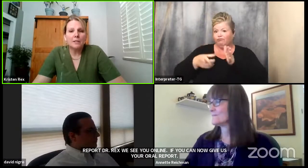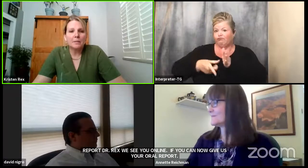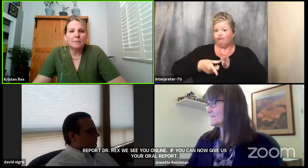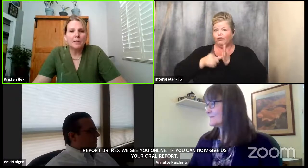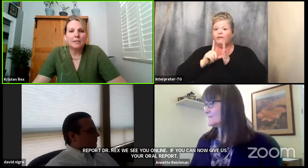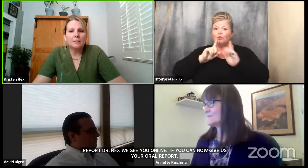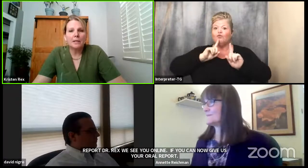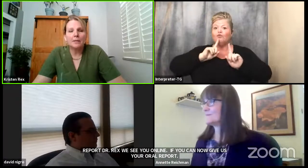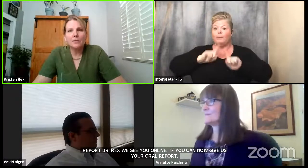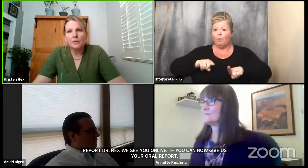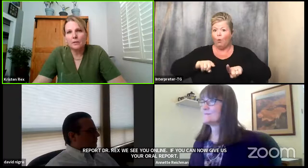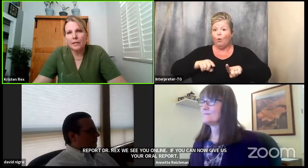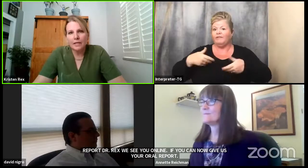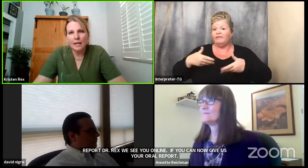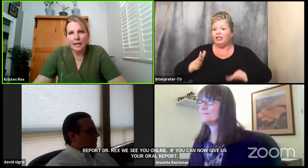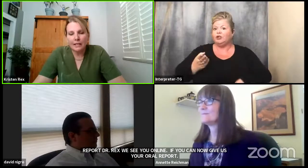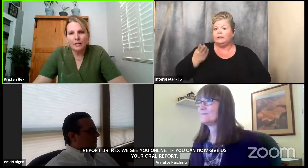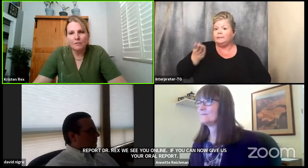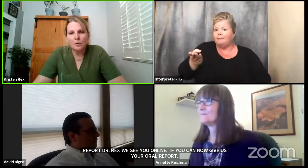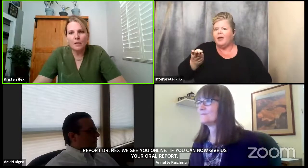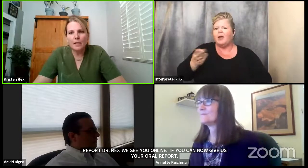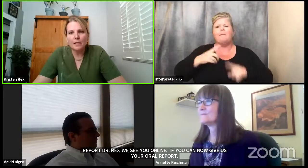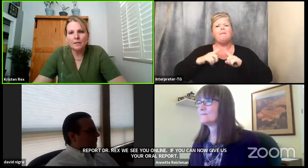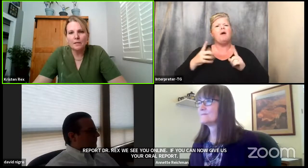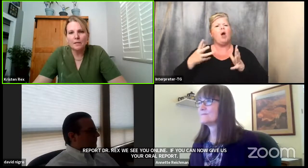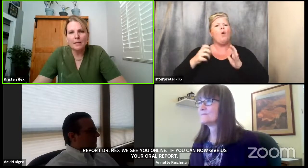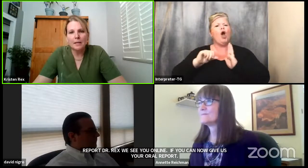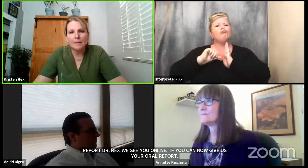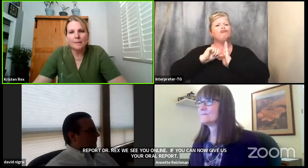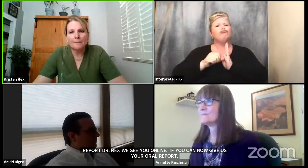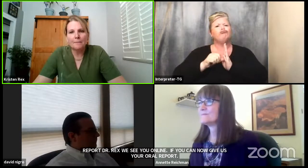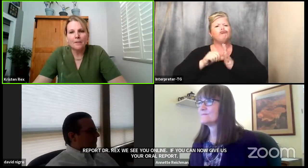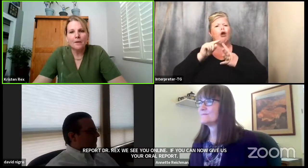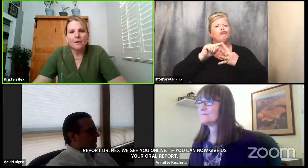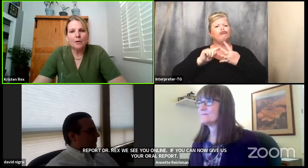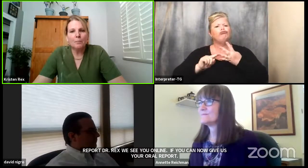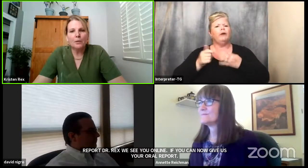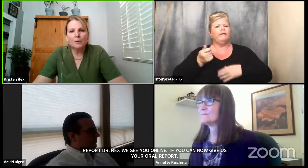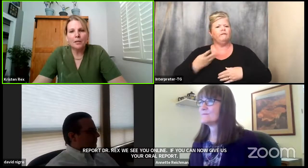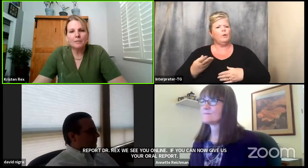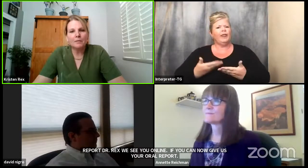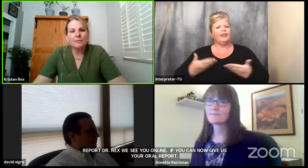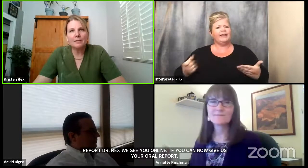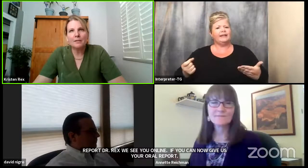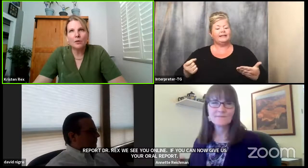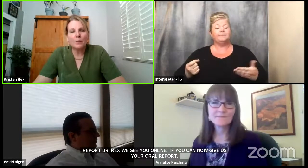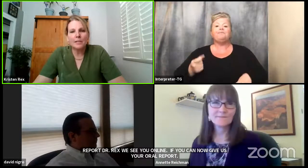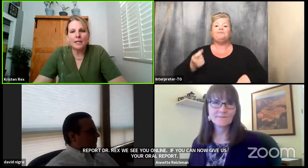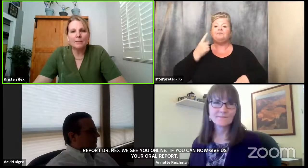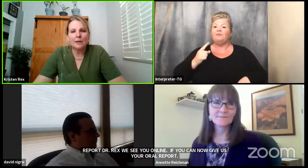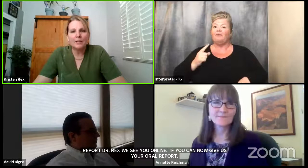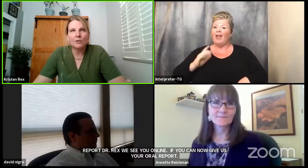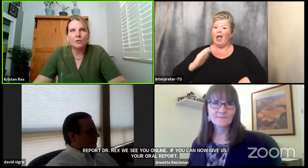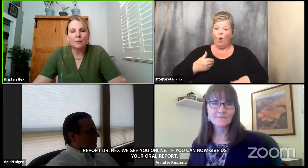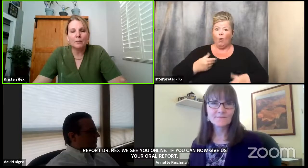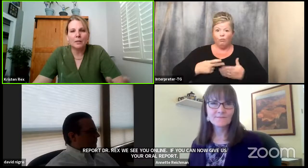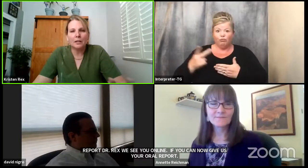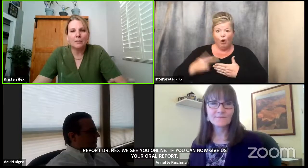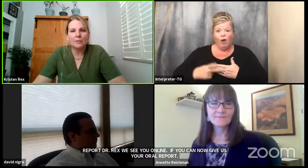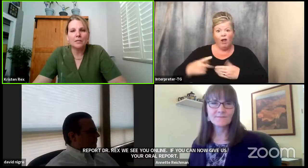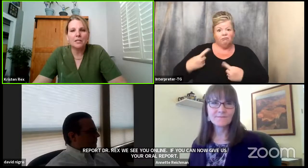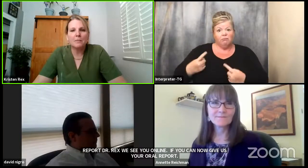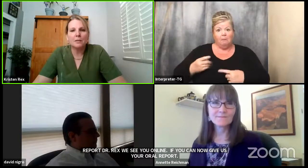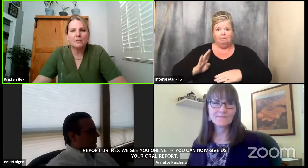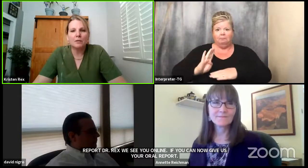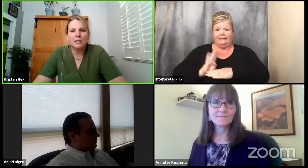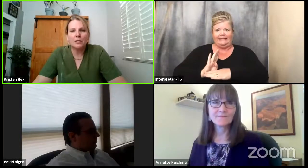that we submit, but I'd also like to highlight a few things. Our programs have been so busy. I just try to pull a